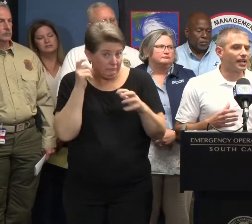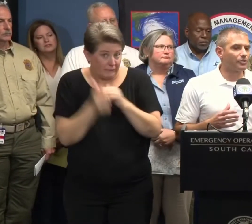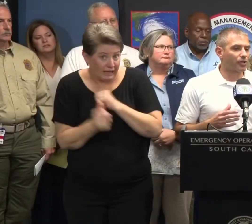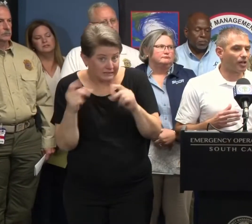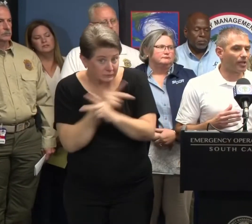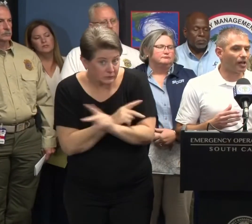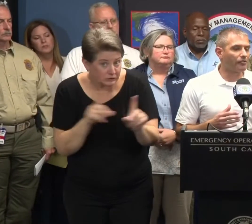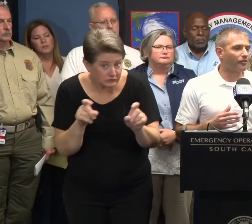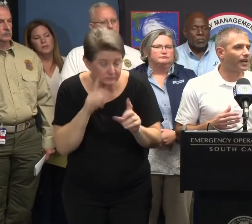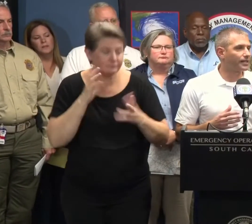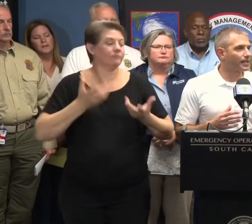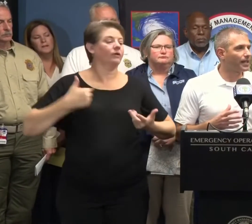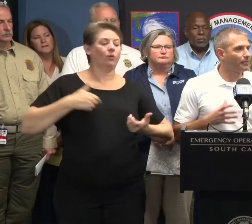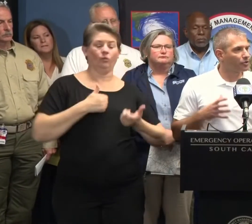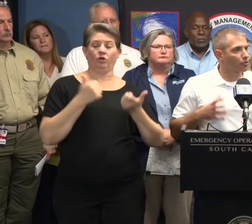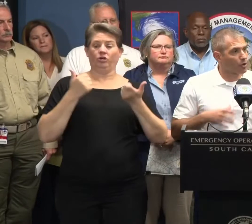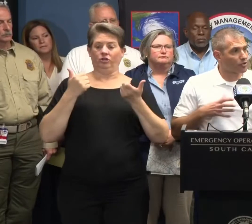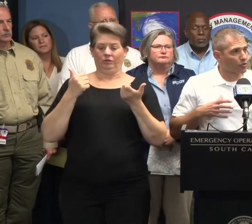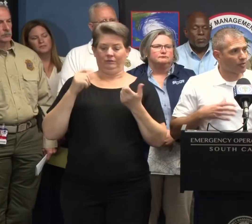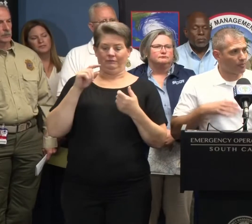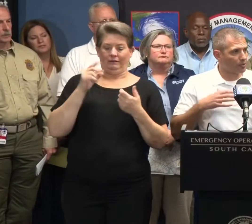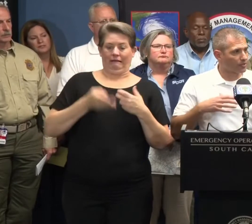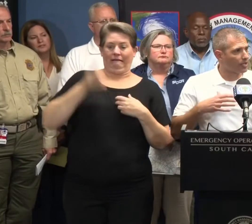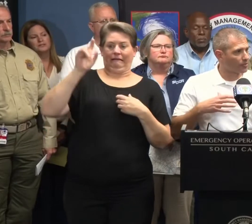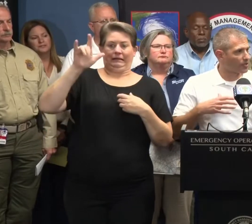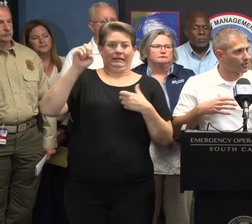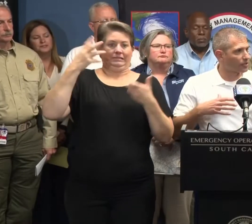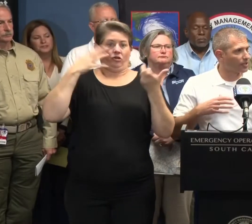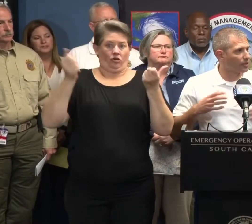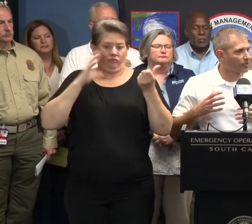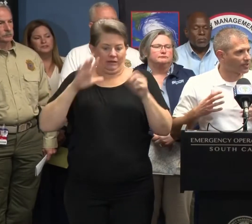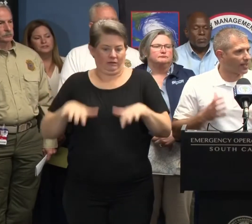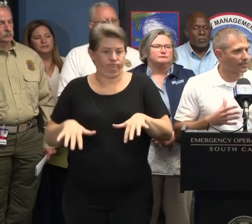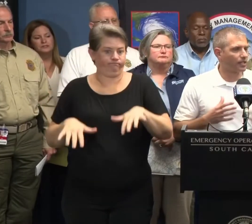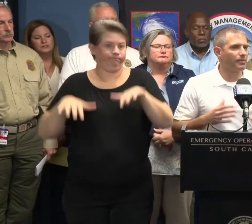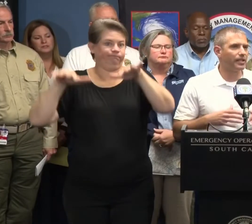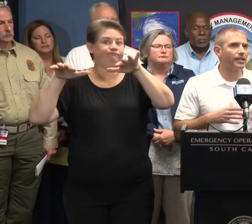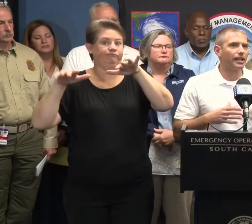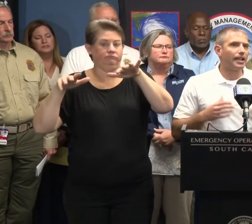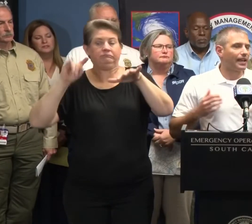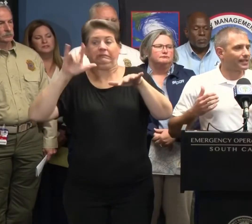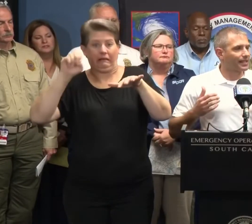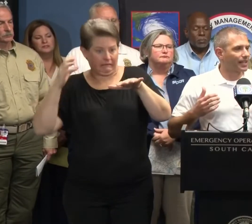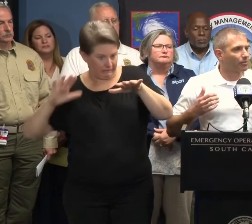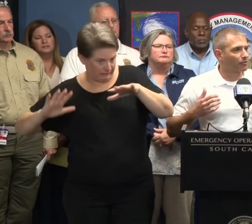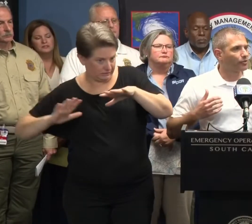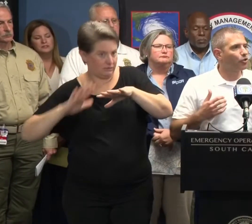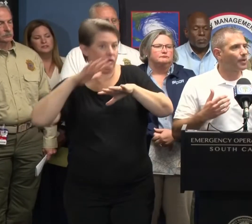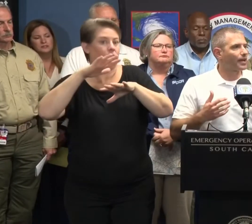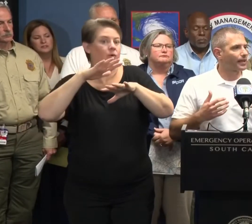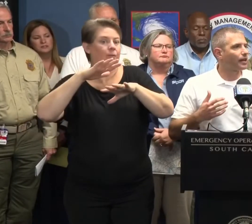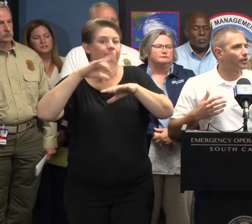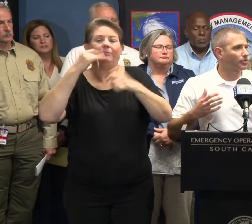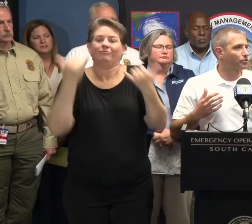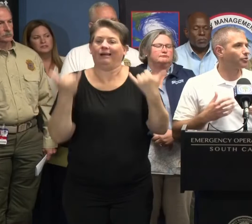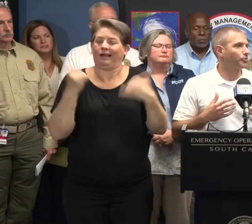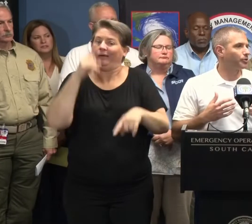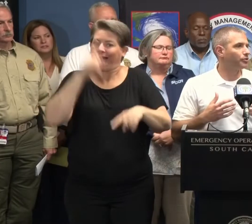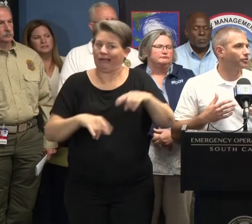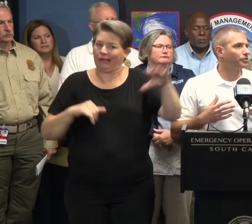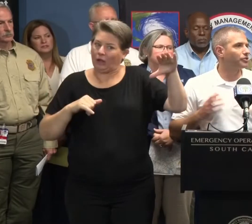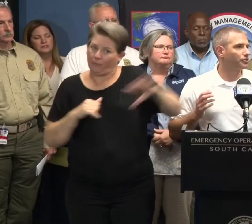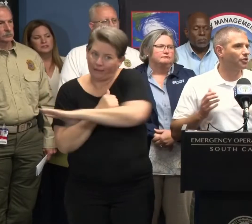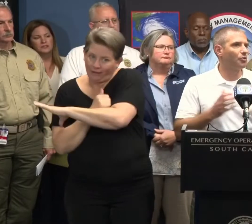the tides were coming off of high tide, so the water's already built up essentially. That the tides come in and it's not able to flow back out as the